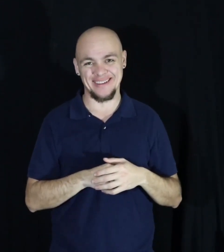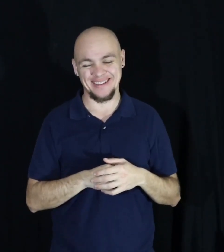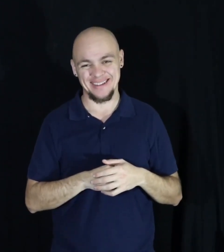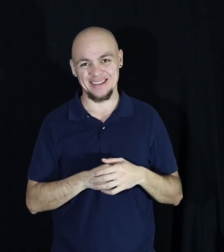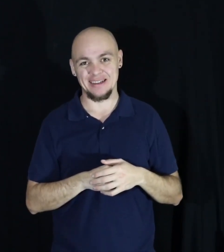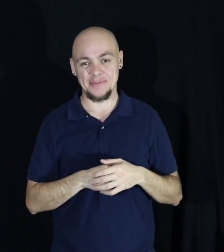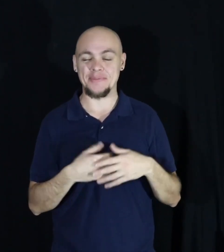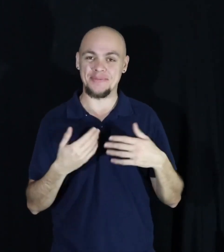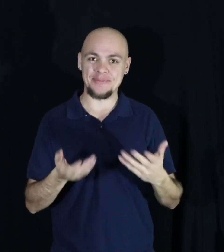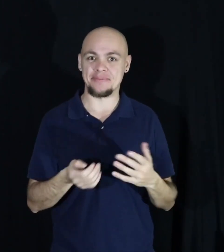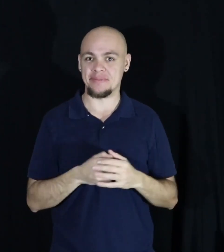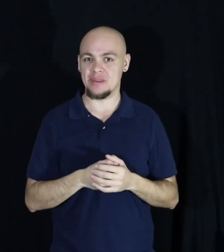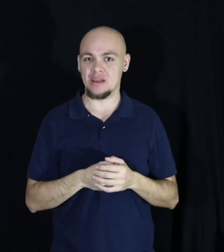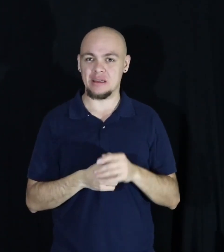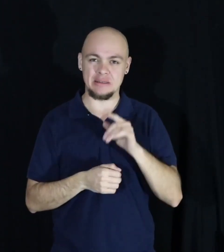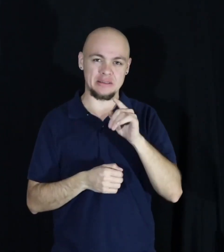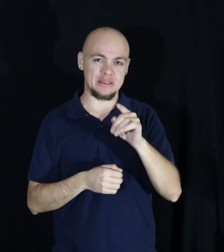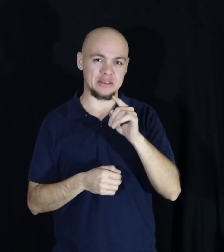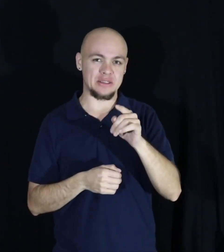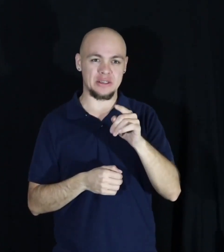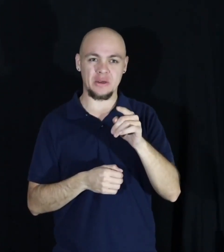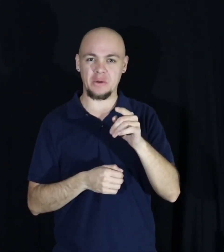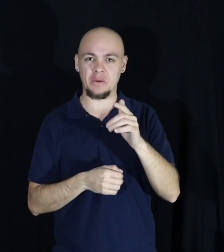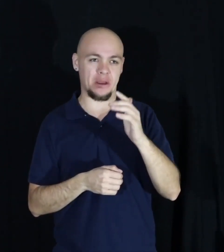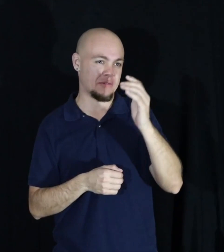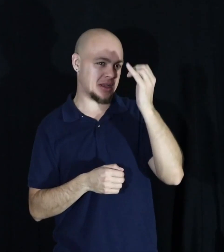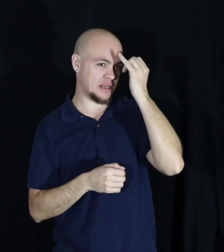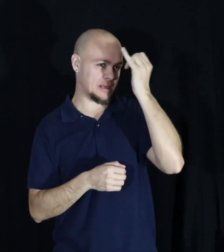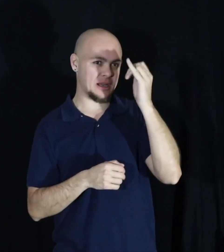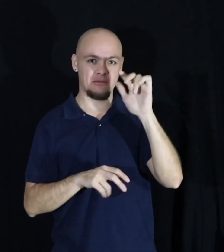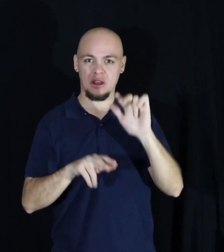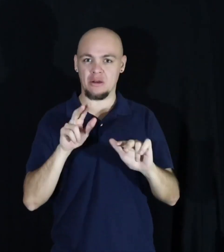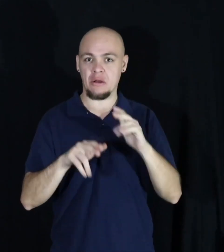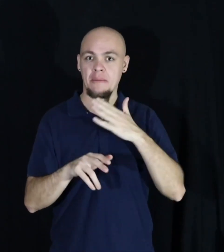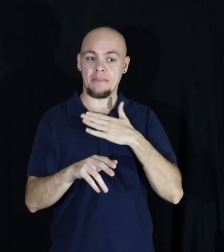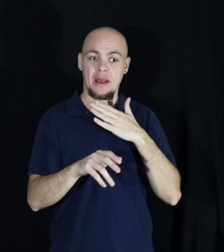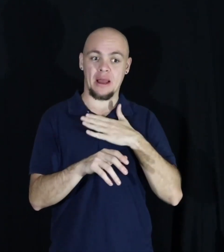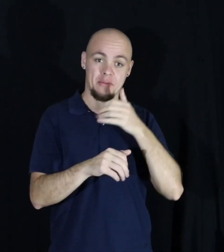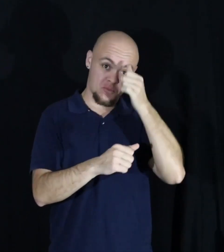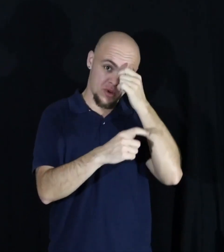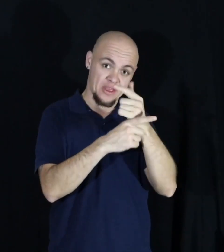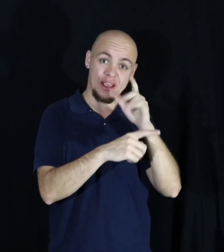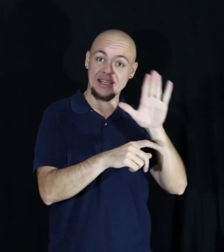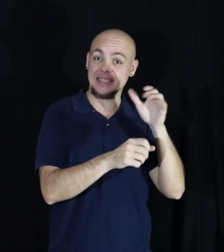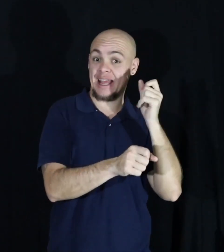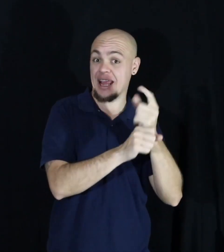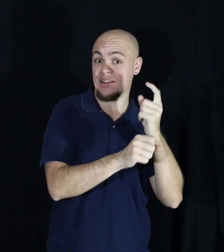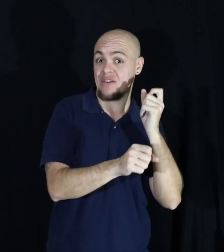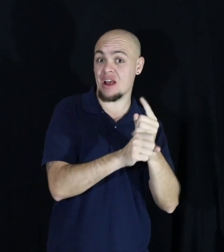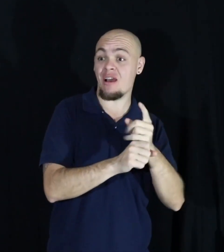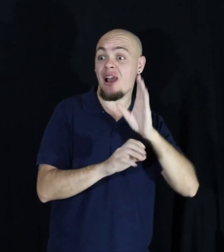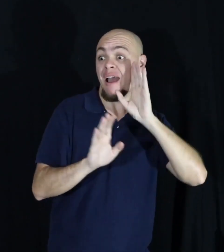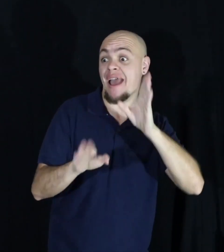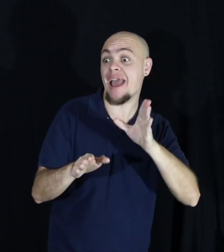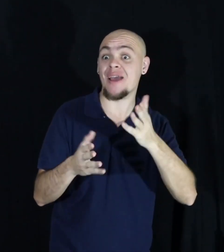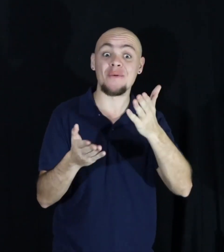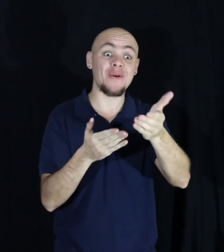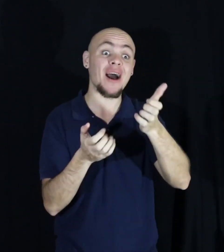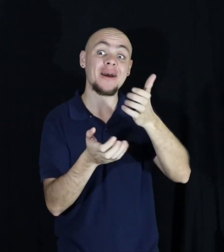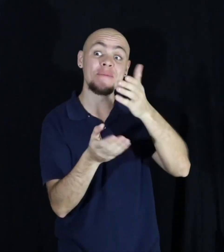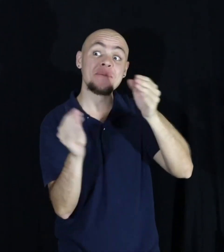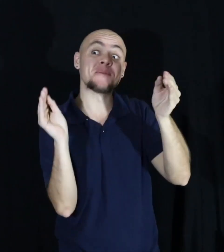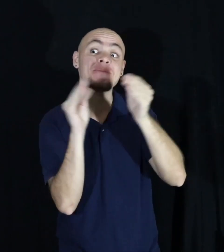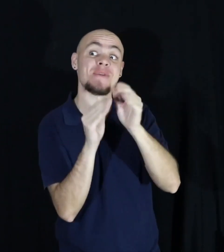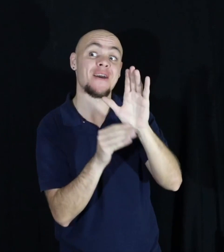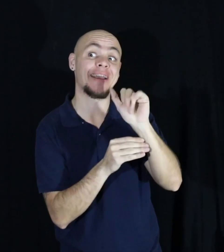Yeah. Do you have any idea how awkward it is every year on the anniversary of my brother's death? They have to say, hey, everybody, who wants another slice of